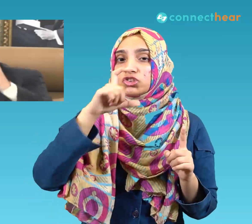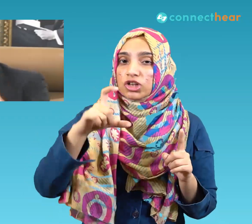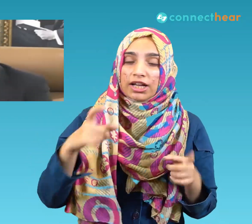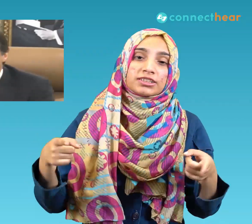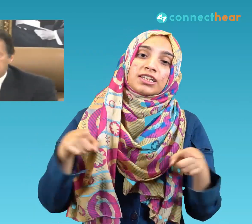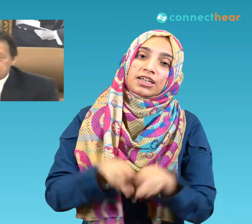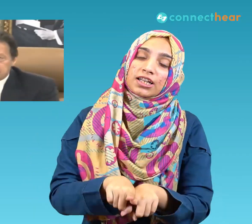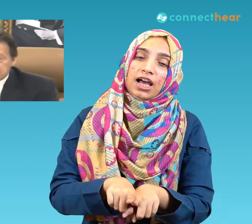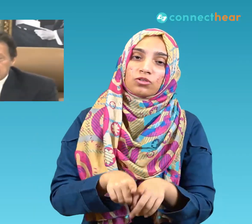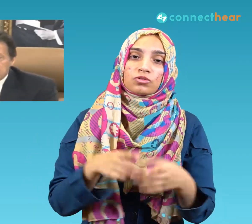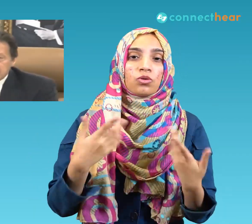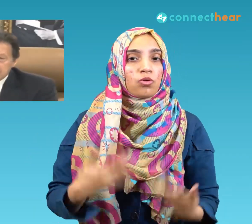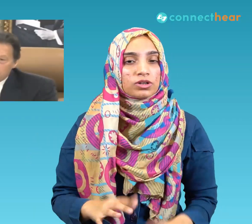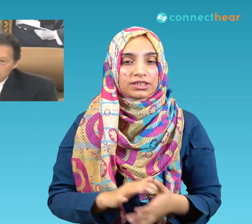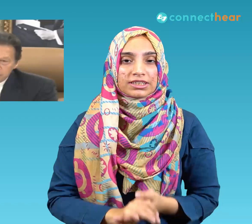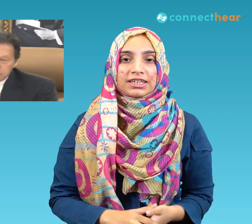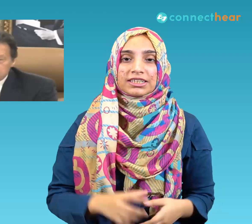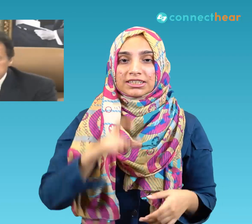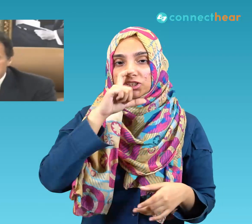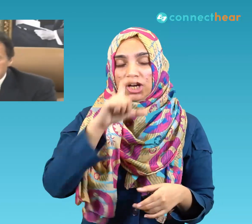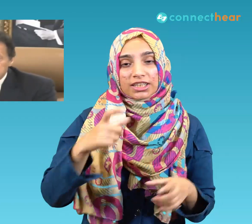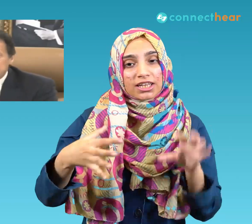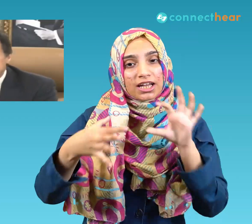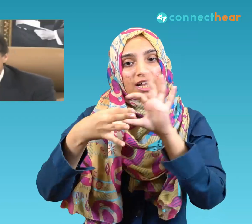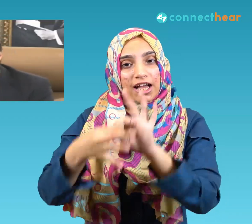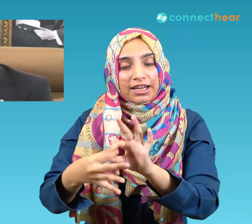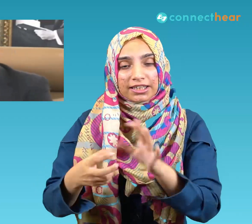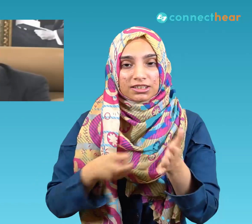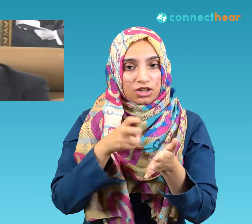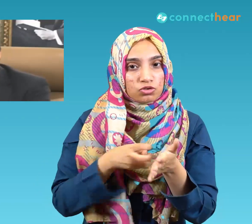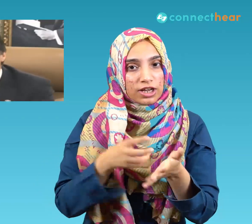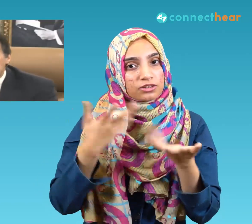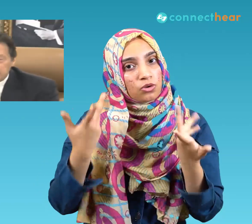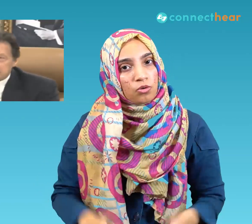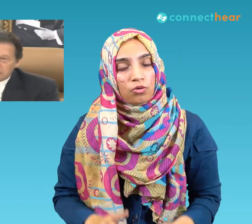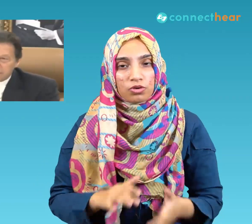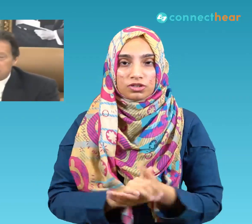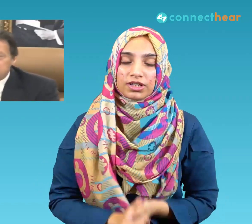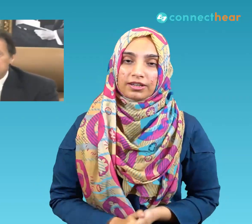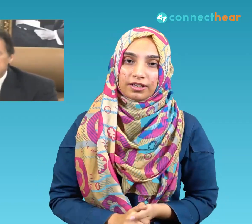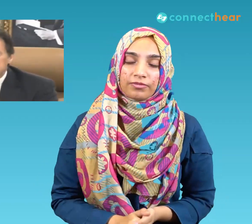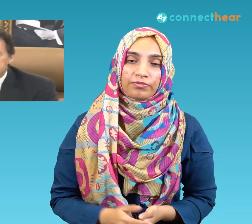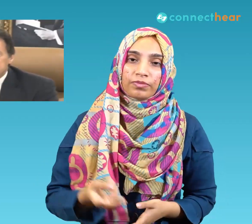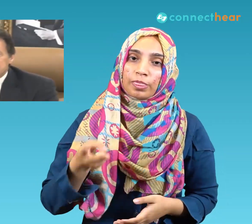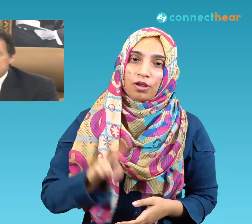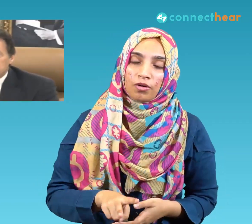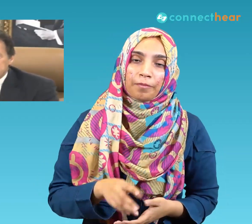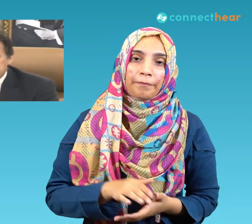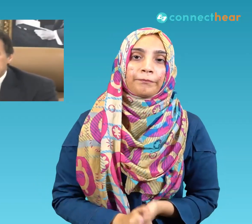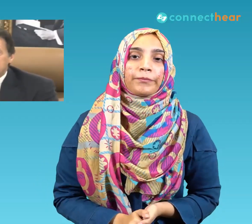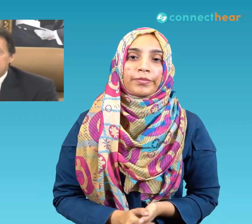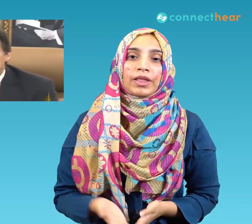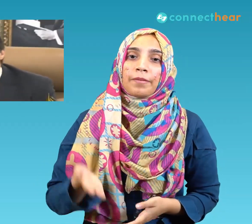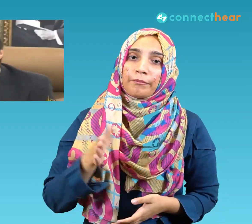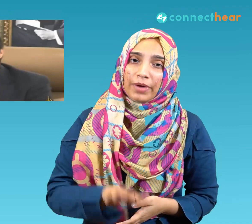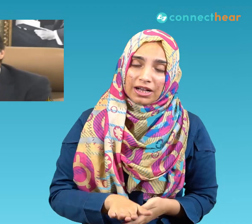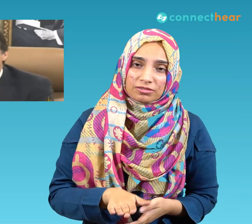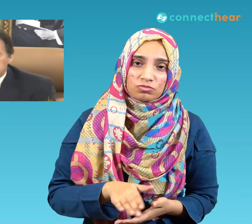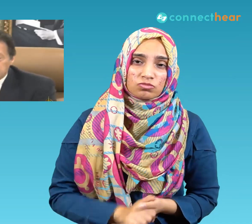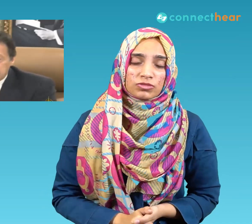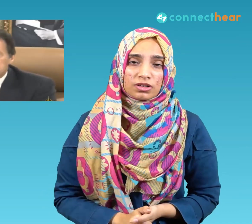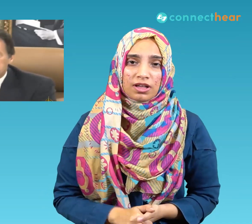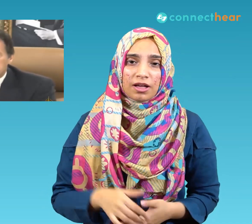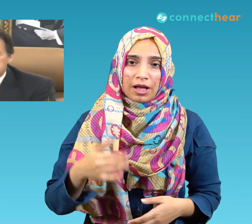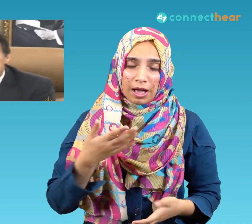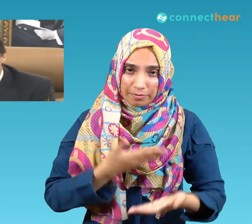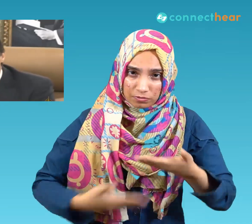connect us to China. And also, we hope that there will be an east-west. Unfortunately, with India right now,